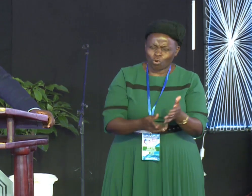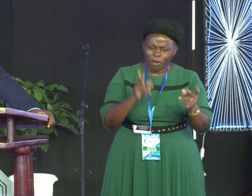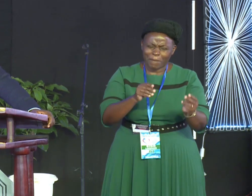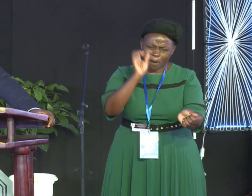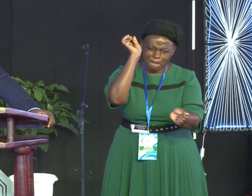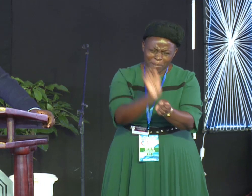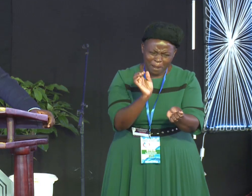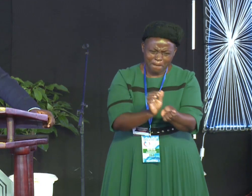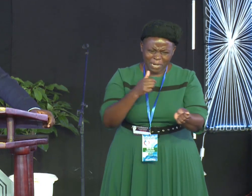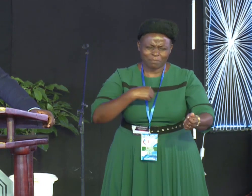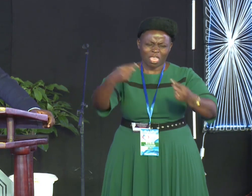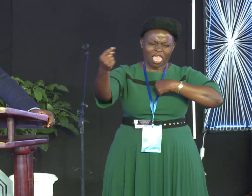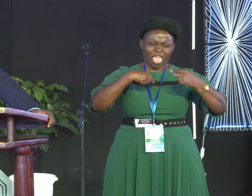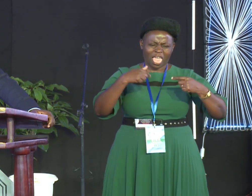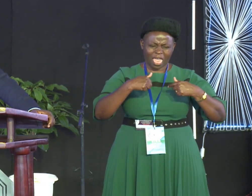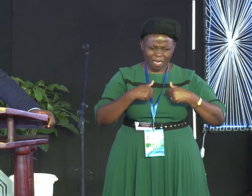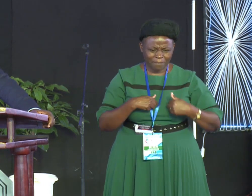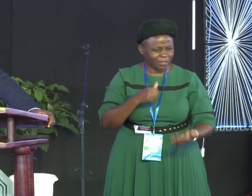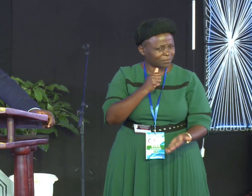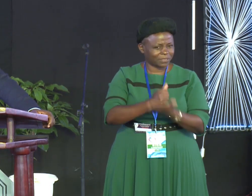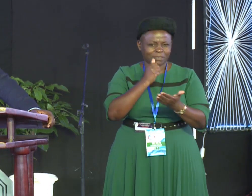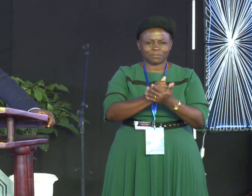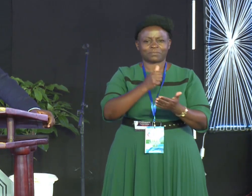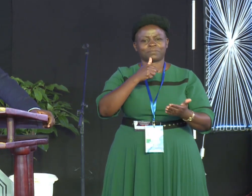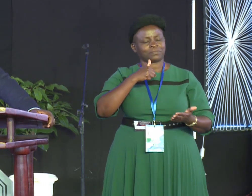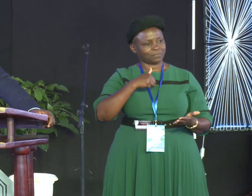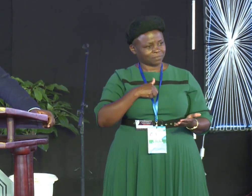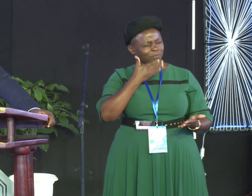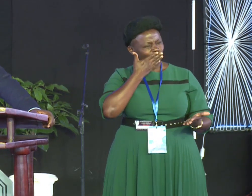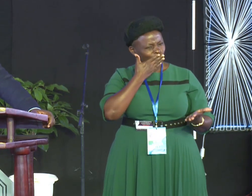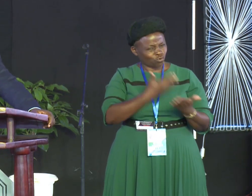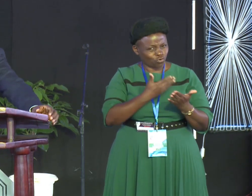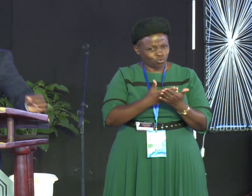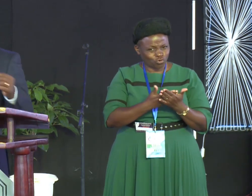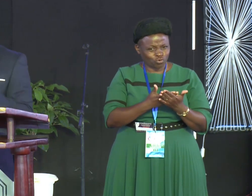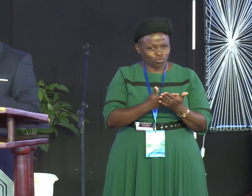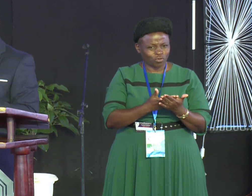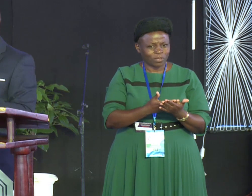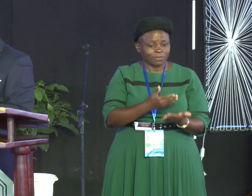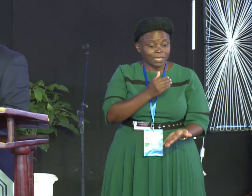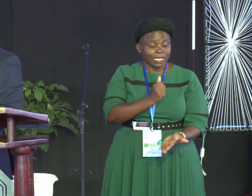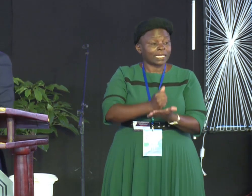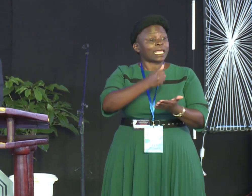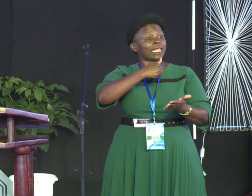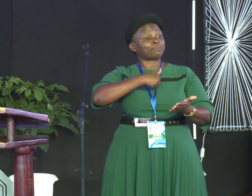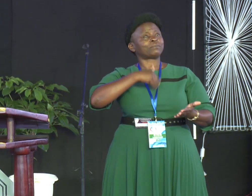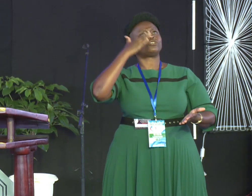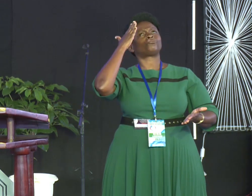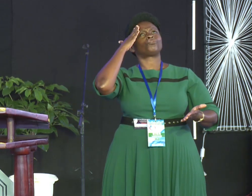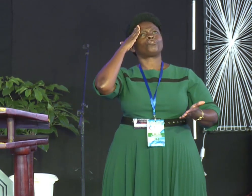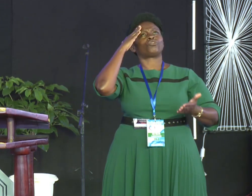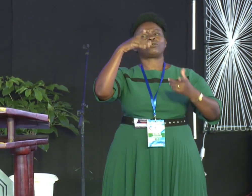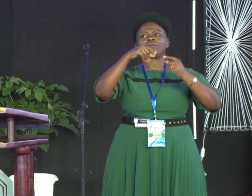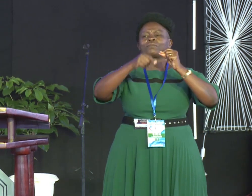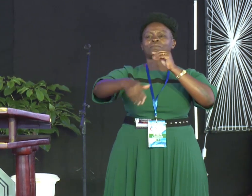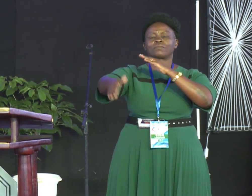In verse 71 of the same chapter, he says that it is good for me that I have been afflicted. Kubanga chandetera okumanya ekigambo kya